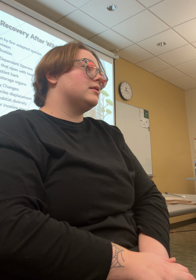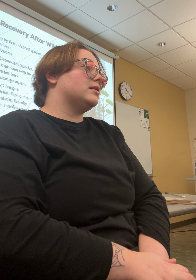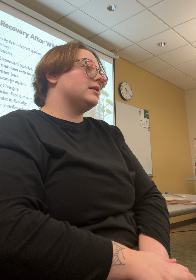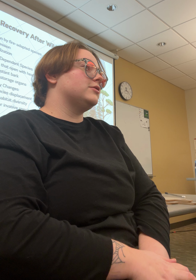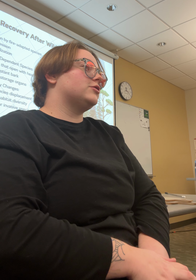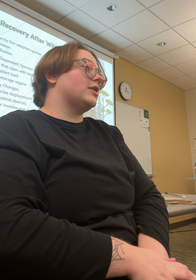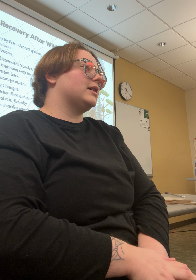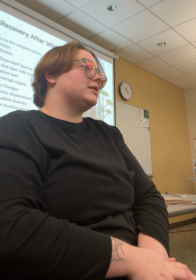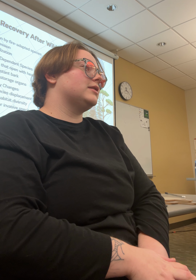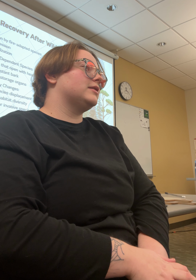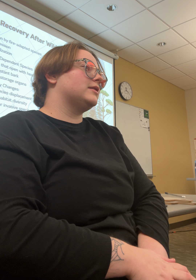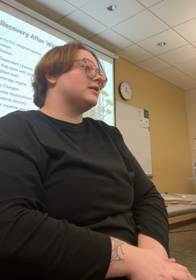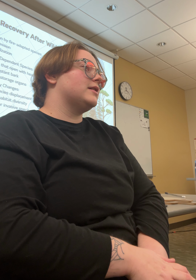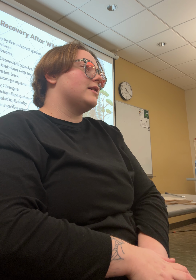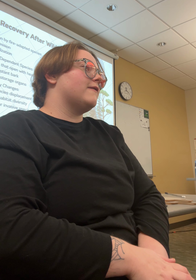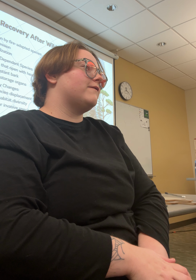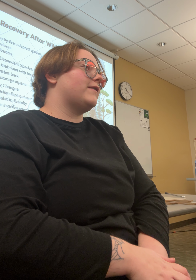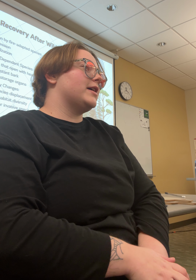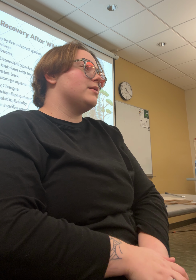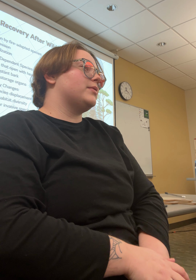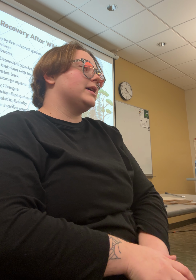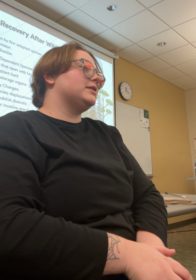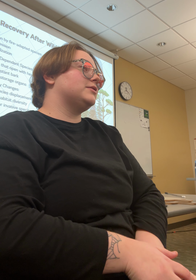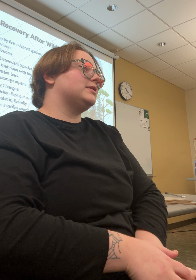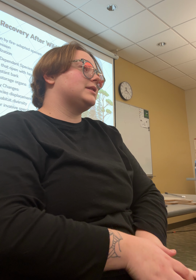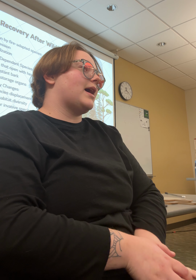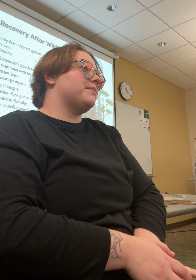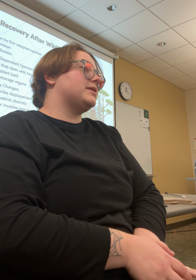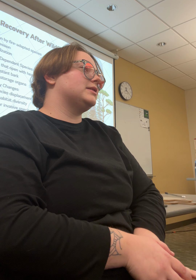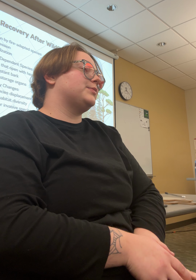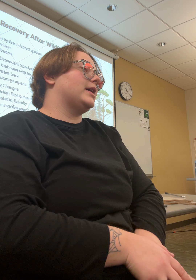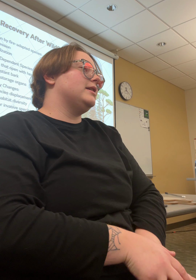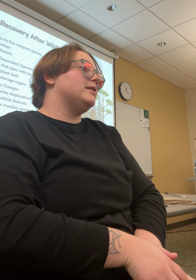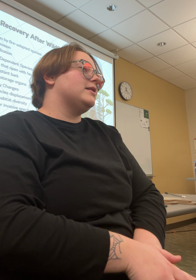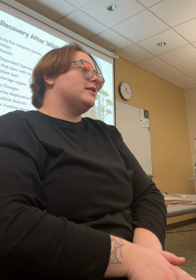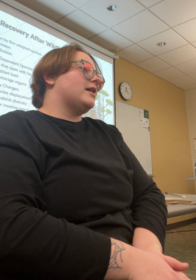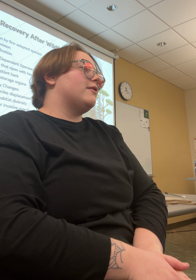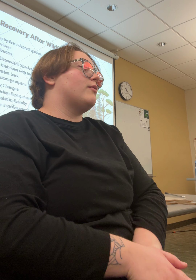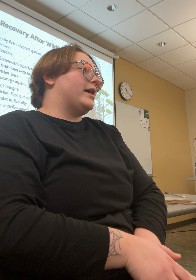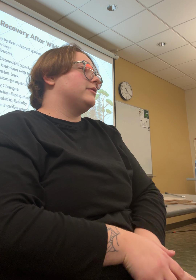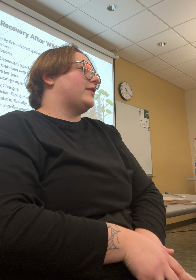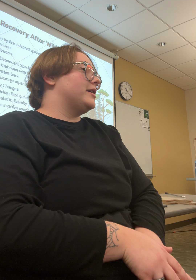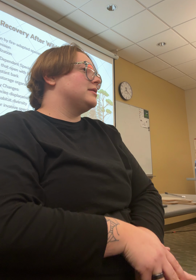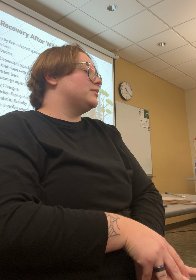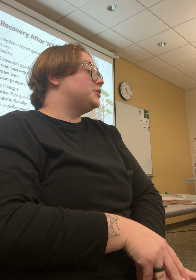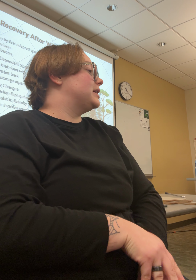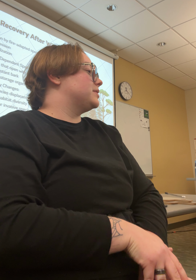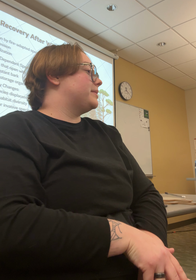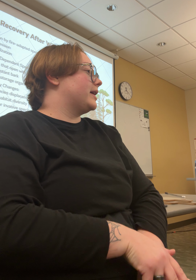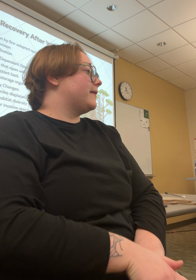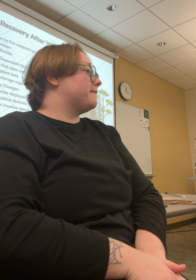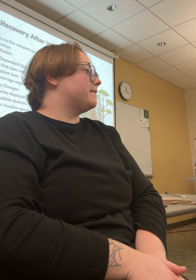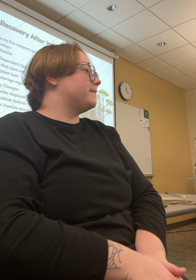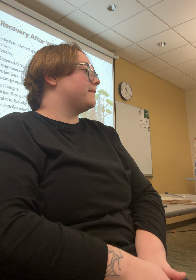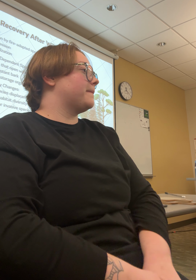think the construct fire breaks to stop the spread of wildfires. Which do you guys want to pick? Oh, yeah.